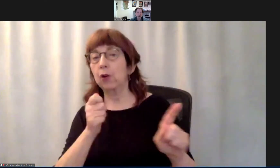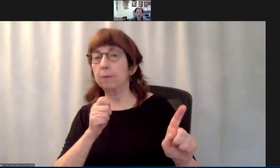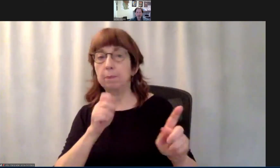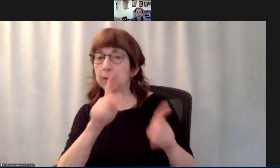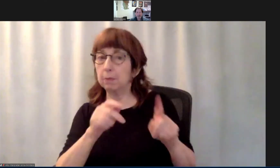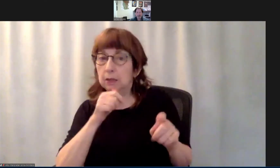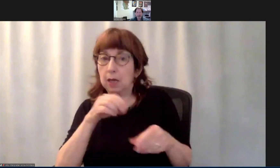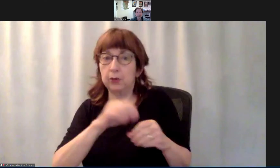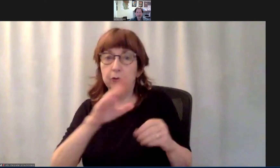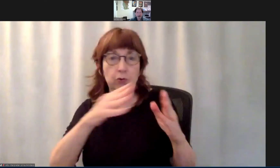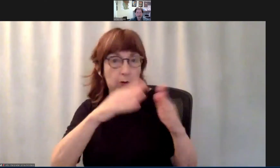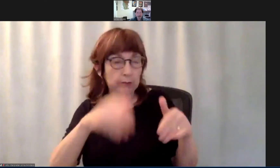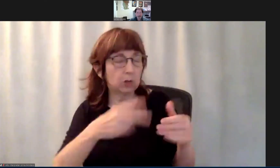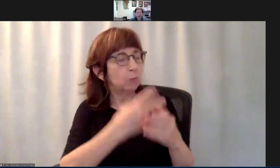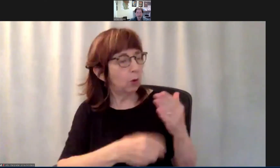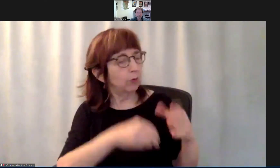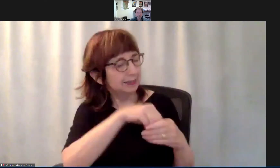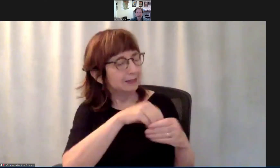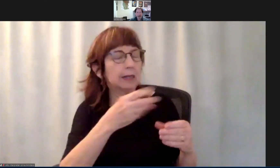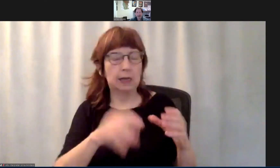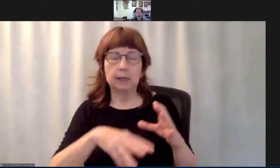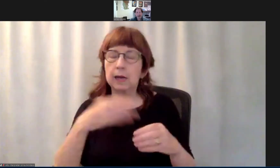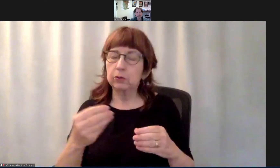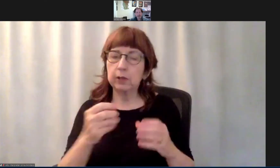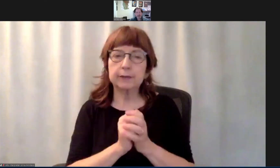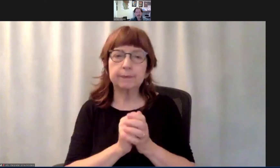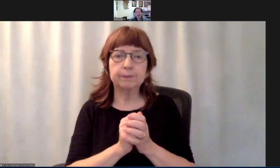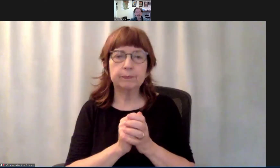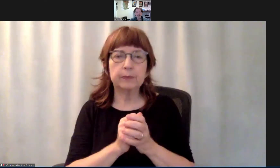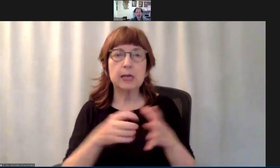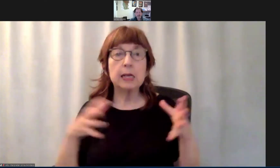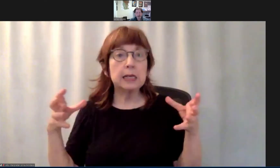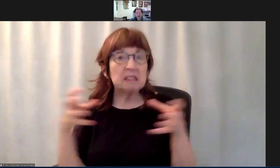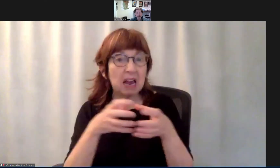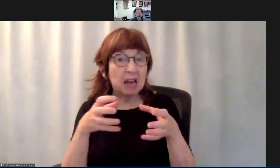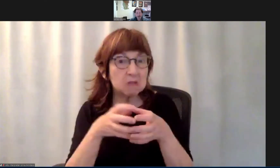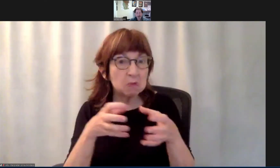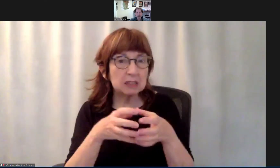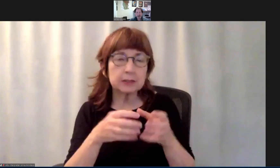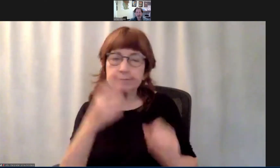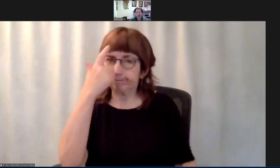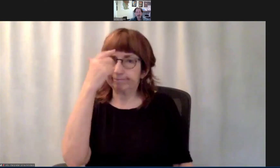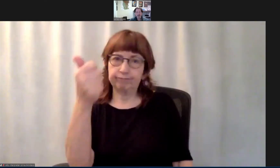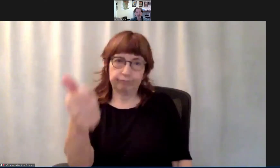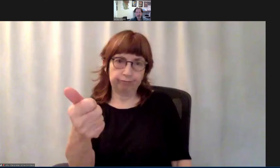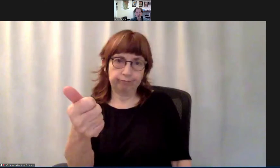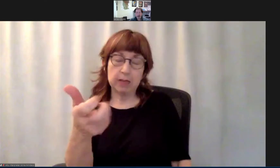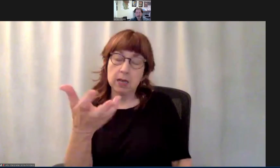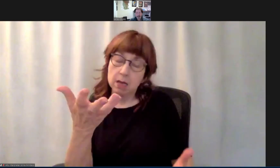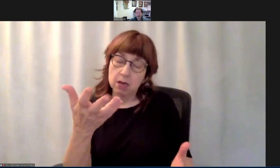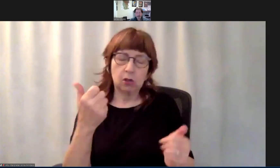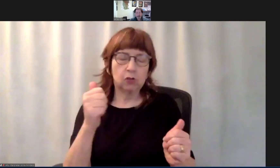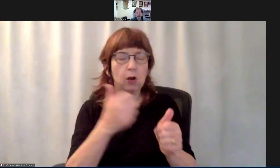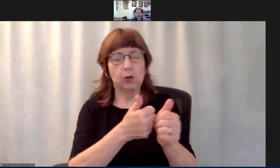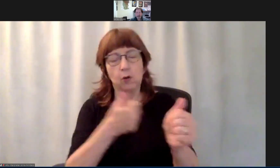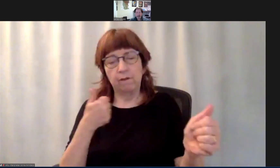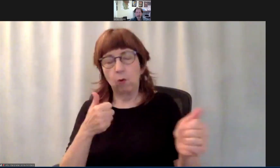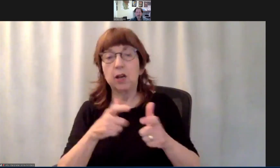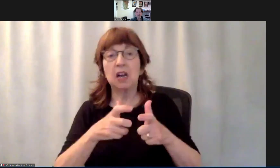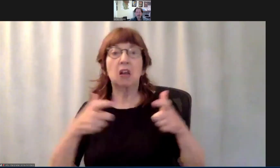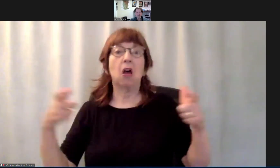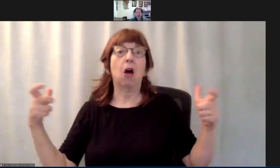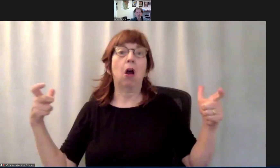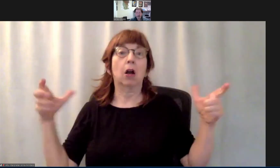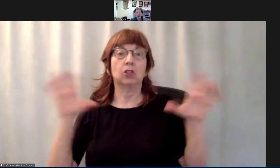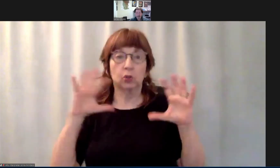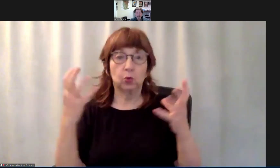members, both inside and outside. Gatherings is an individual choice. Try to avoid large gatherings. Keep